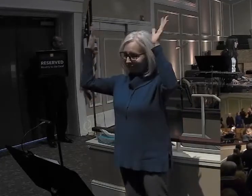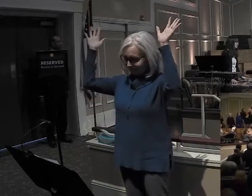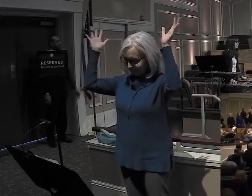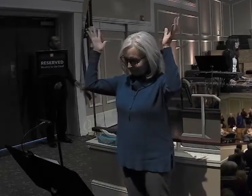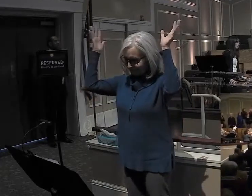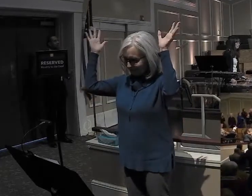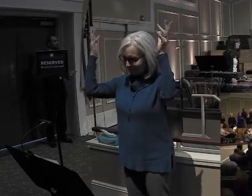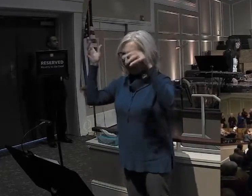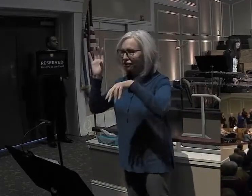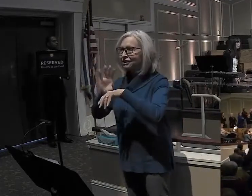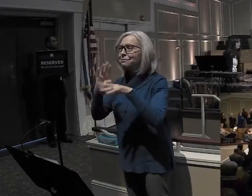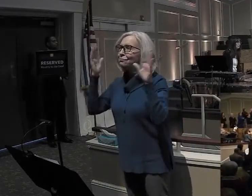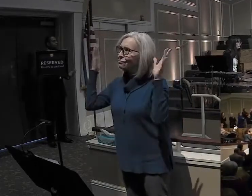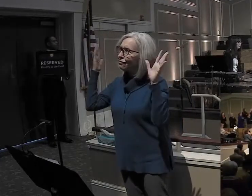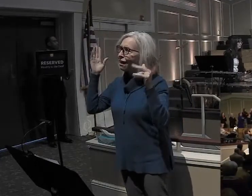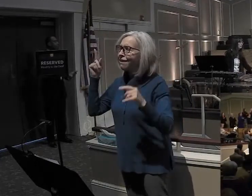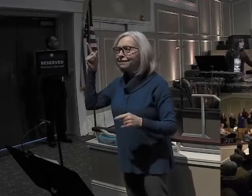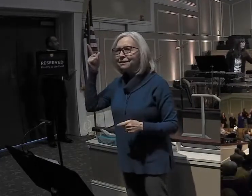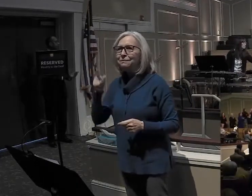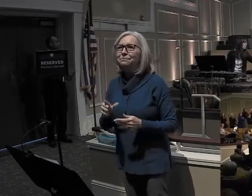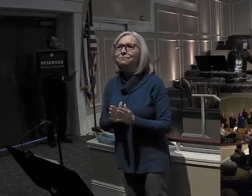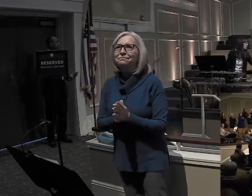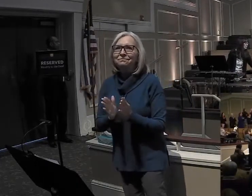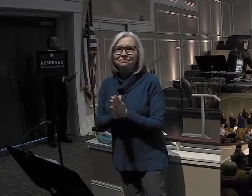Church, praise Him.